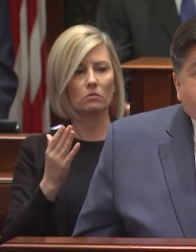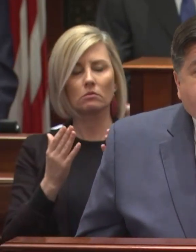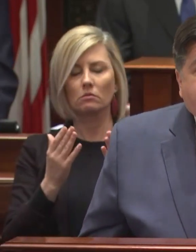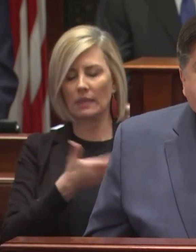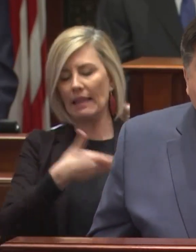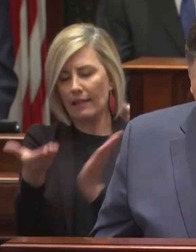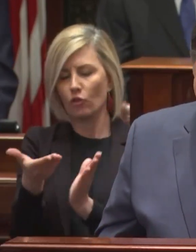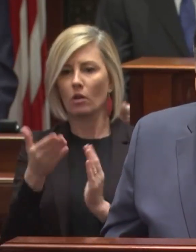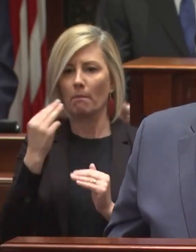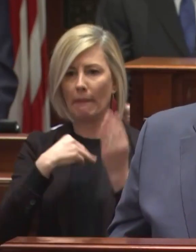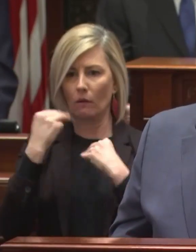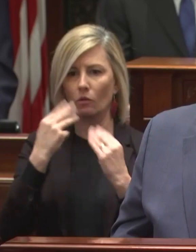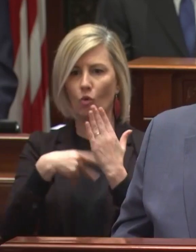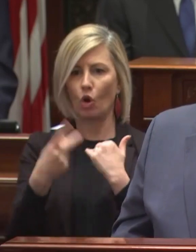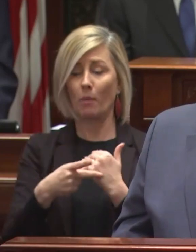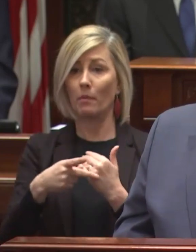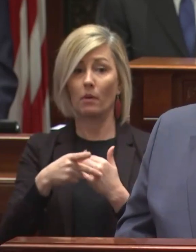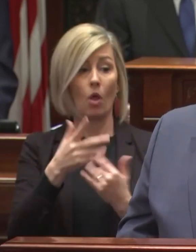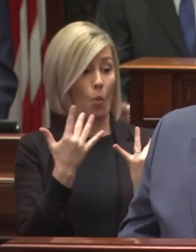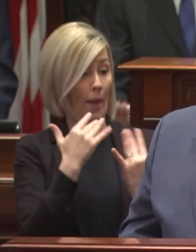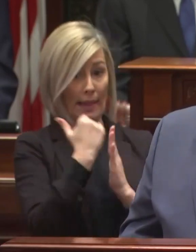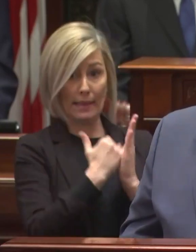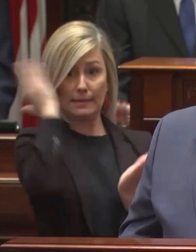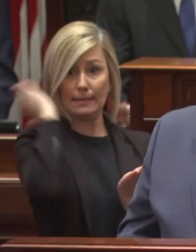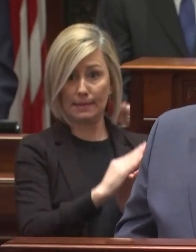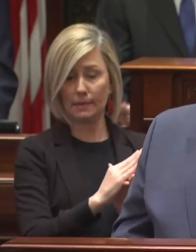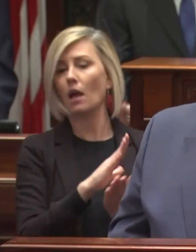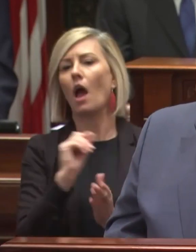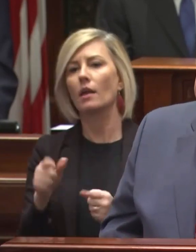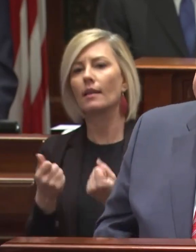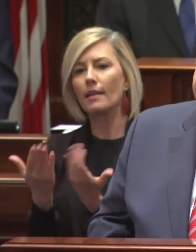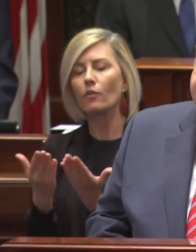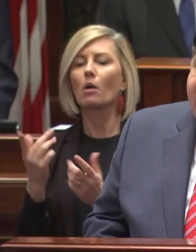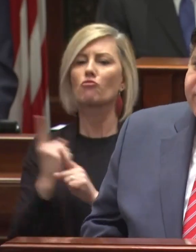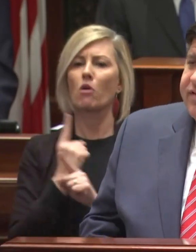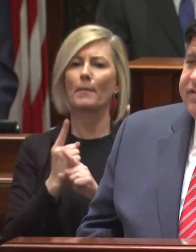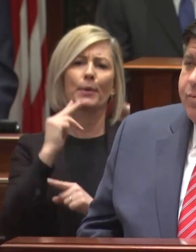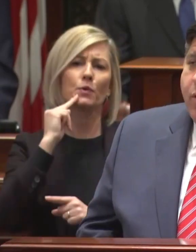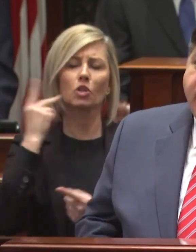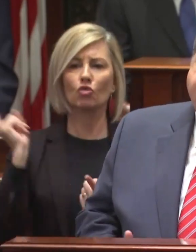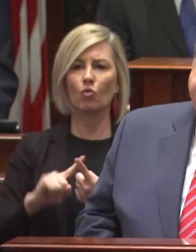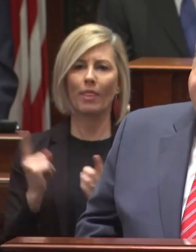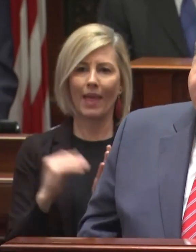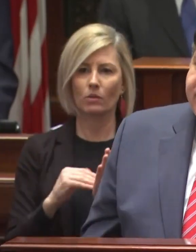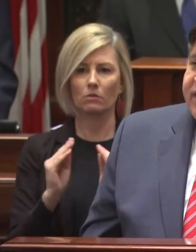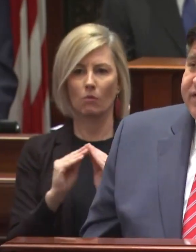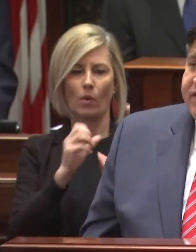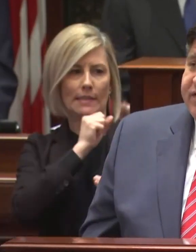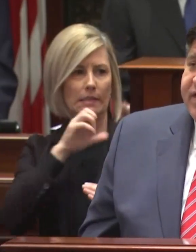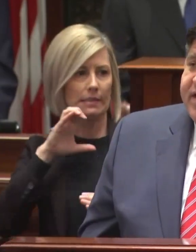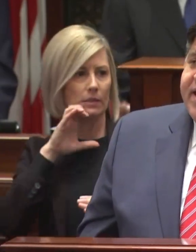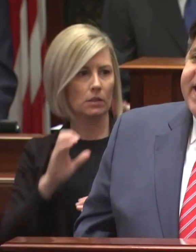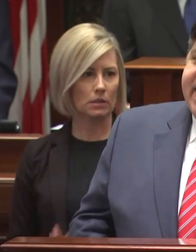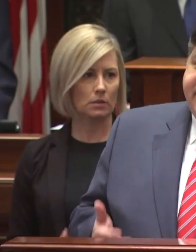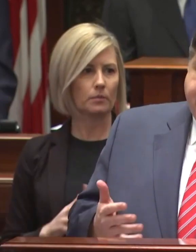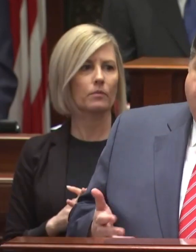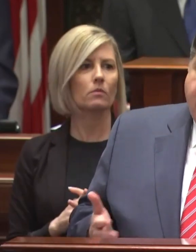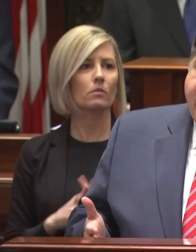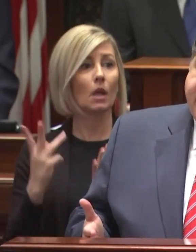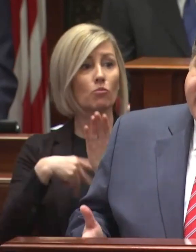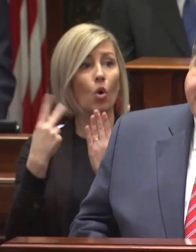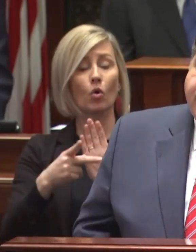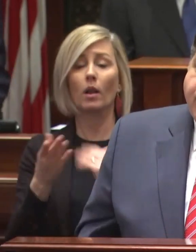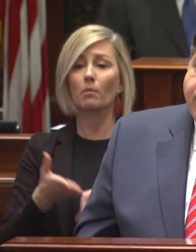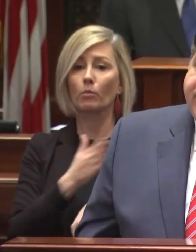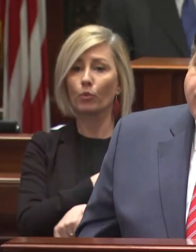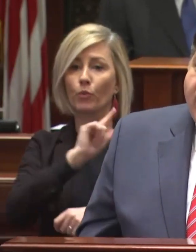to reduce the existing wait list and to deliver proper nutrition to thousands more senior citizens. It's a